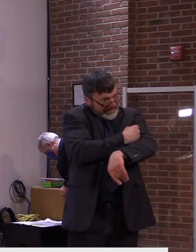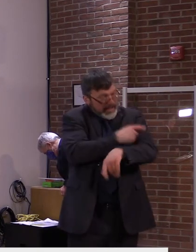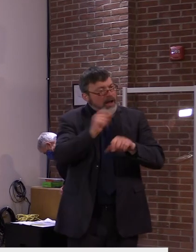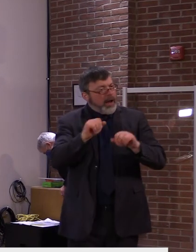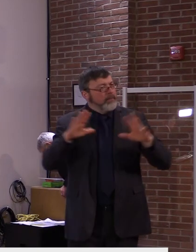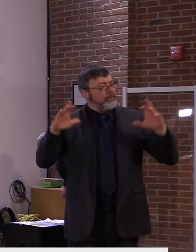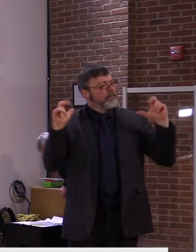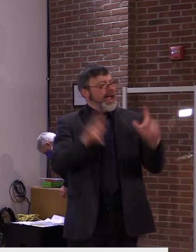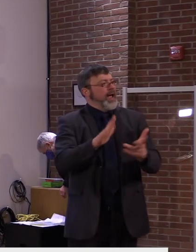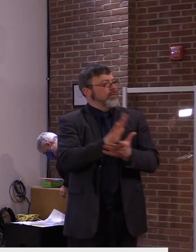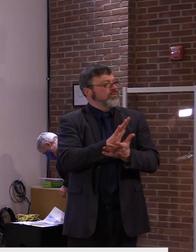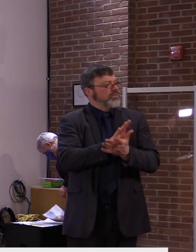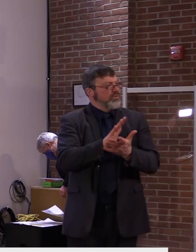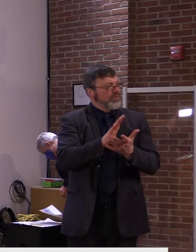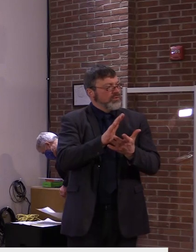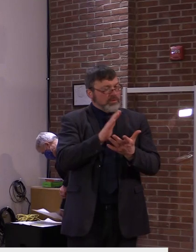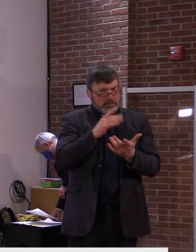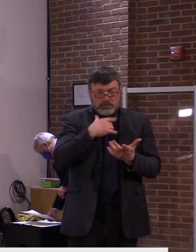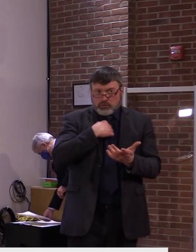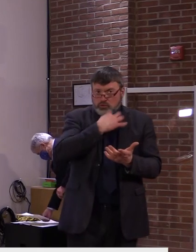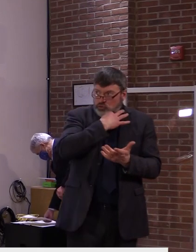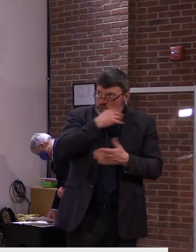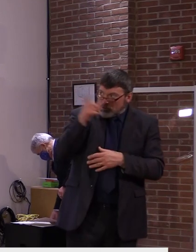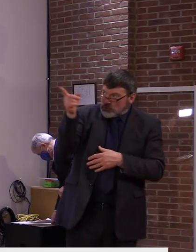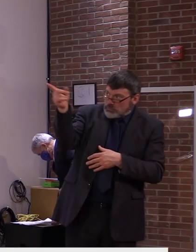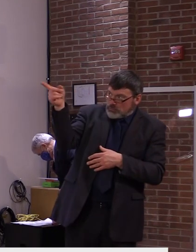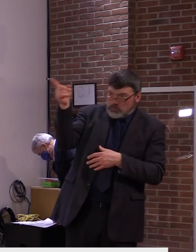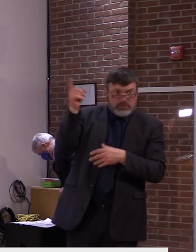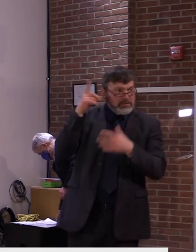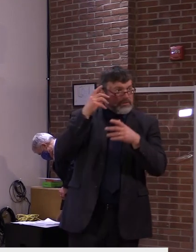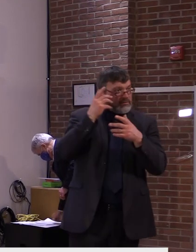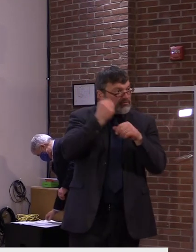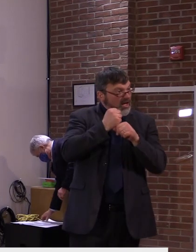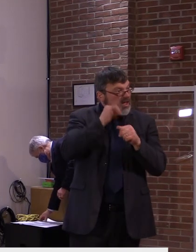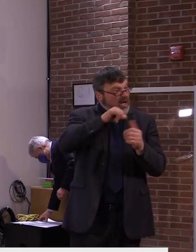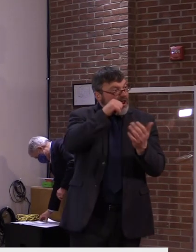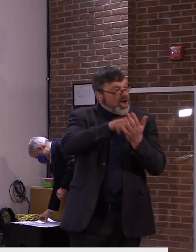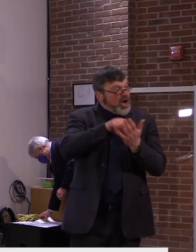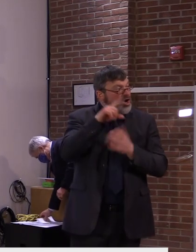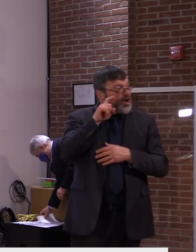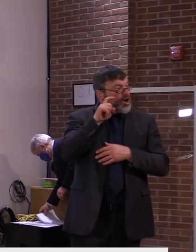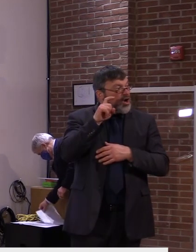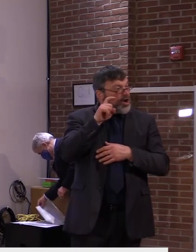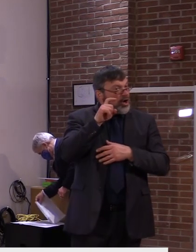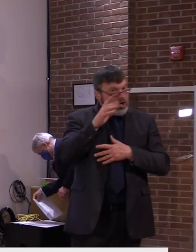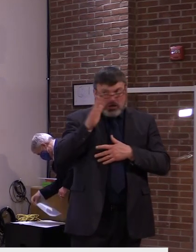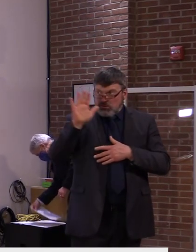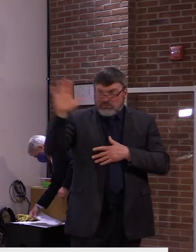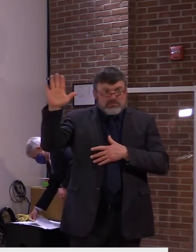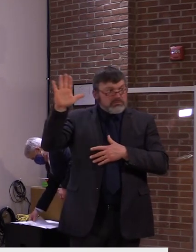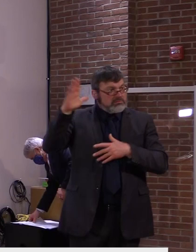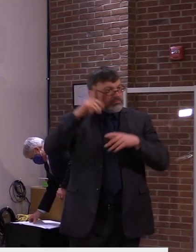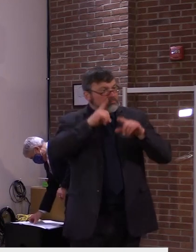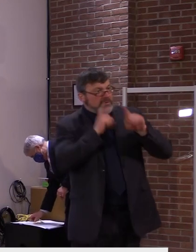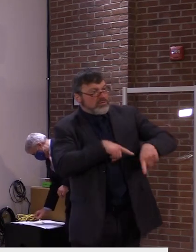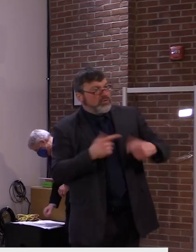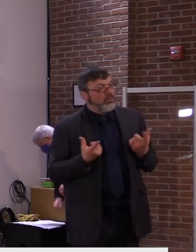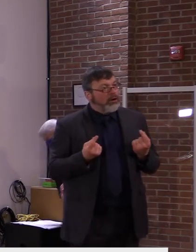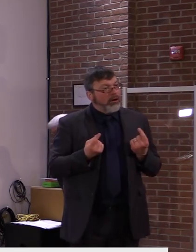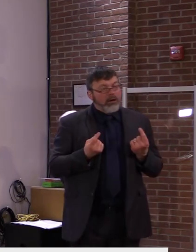letter, either of you gentlemen, and what your reaction is to that request.